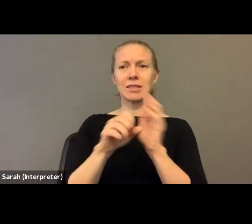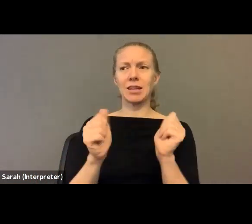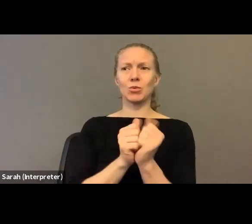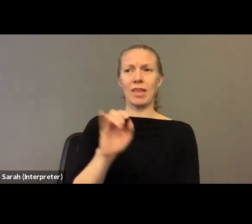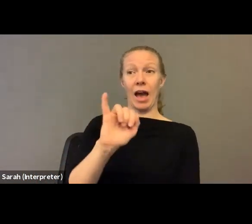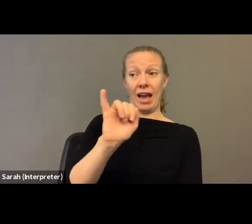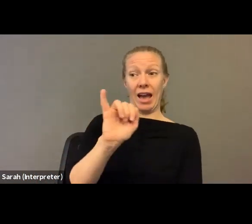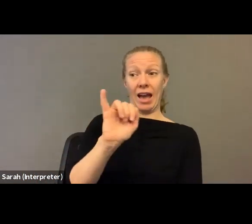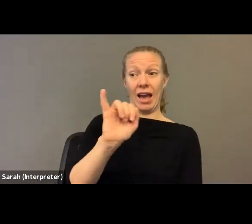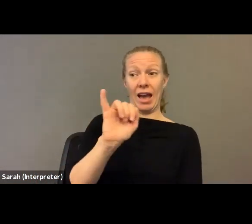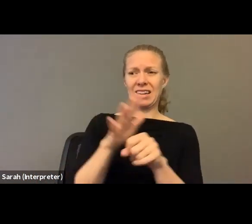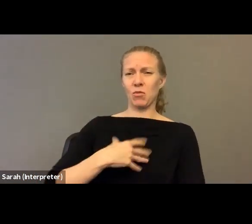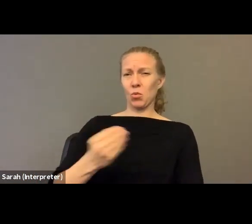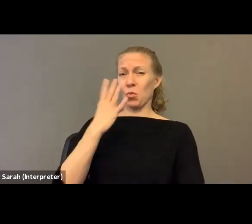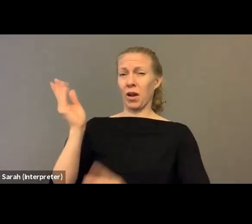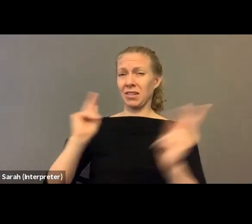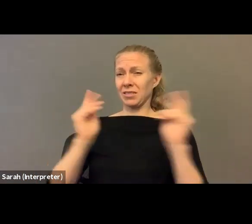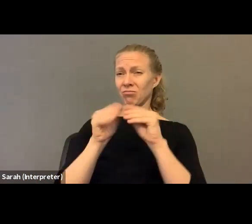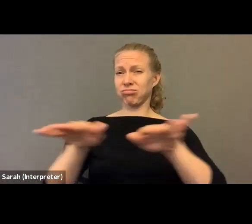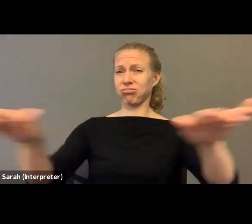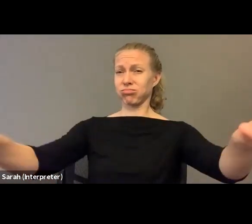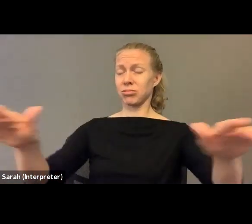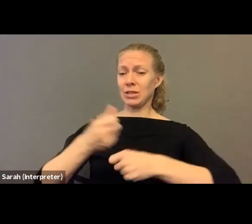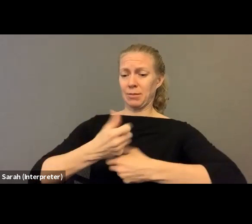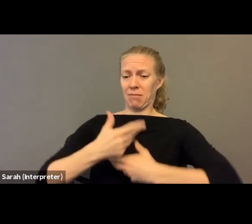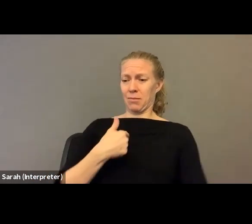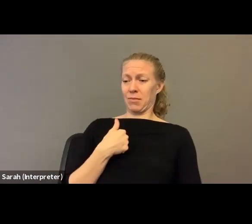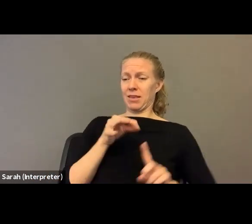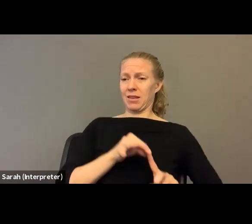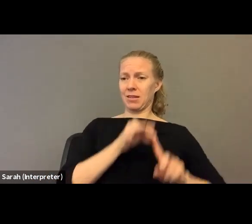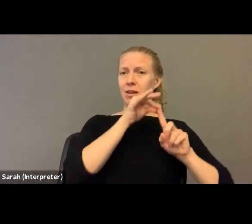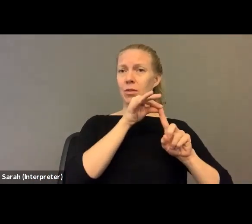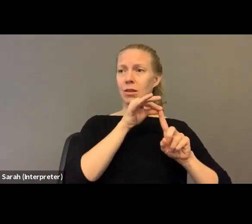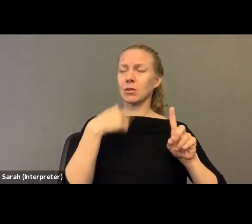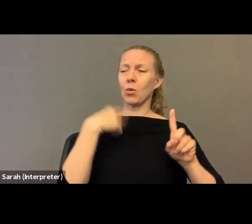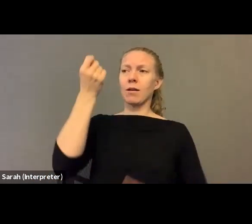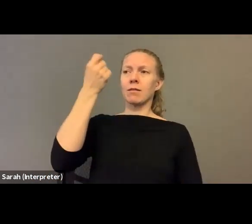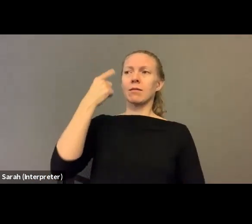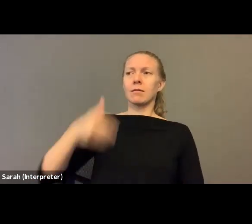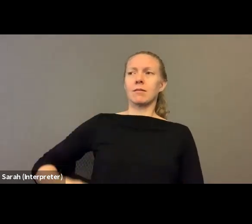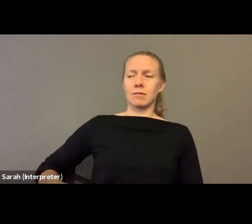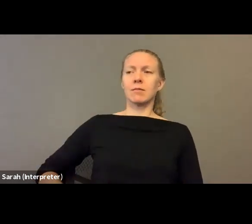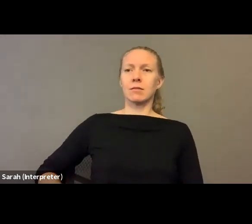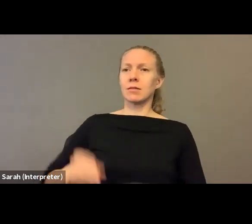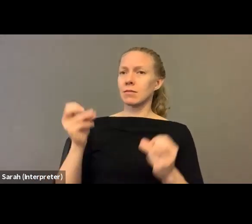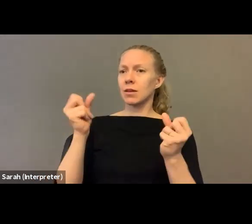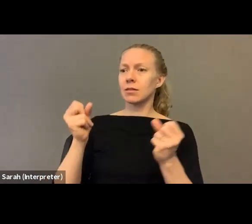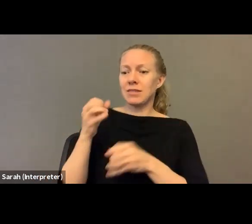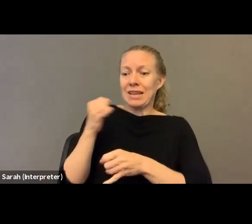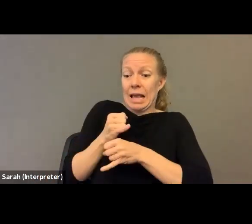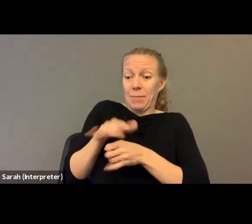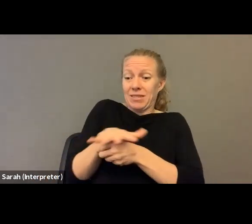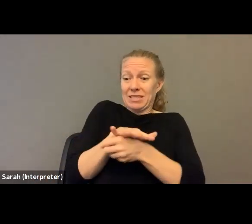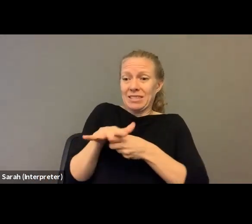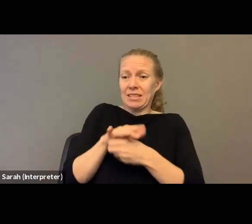make my breath anomaly. So I get the gist quick. Campus is oasis.